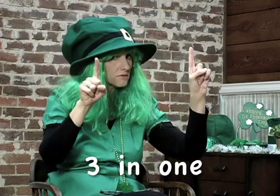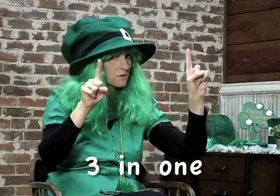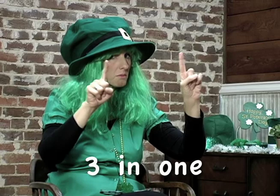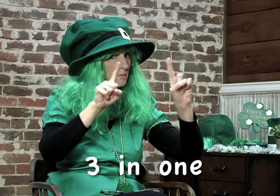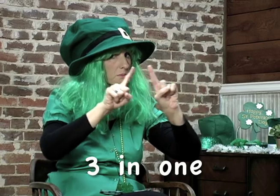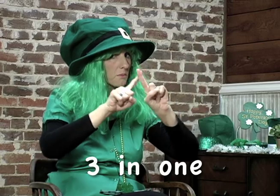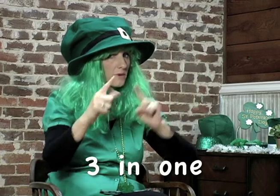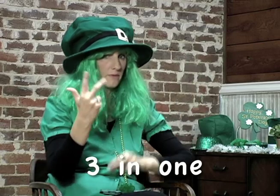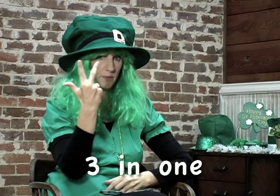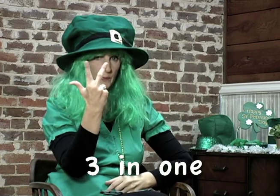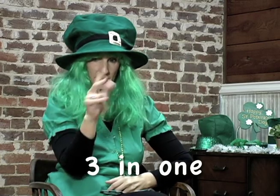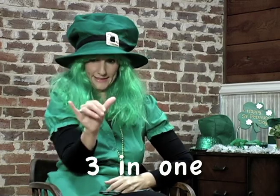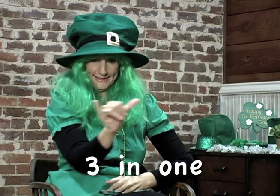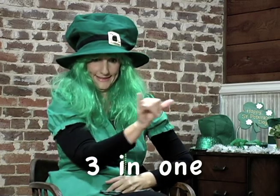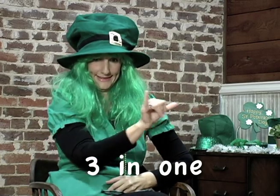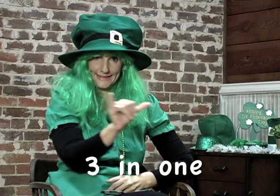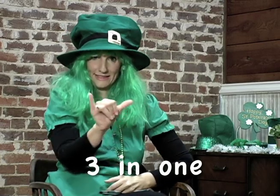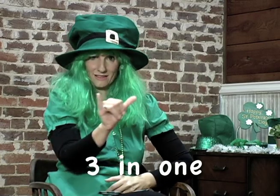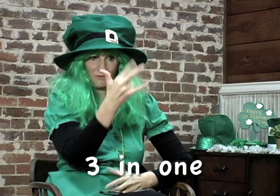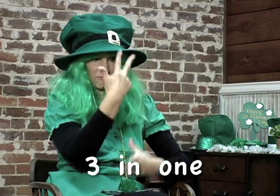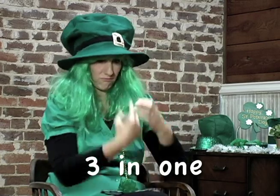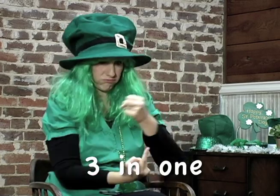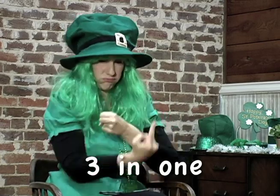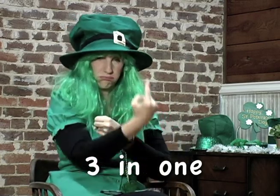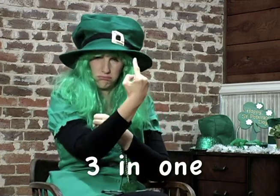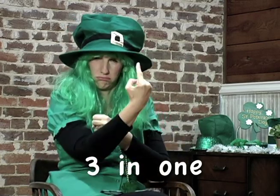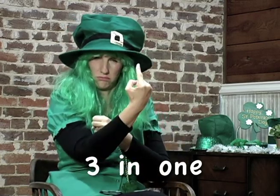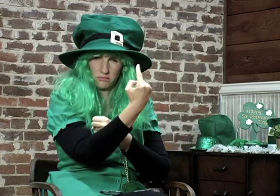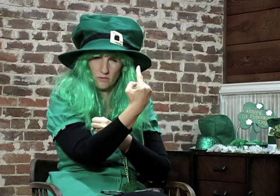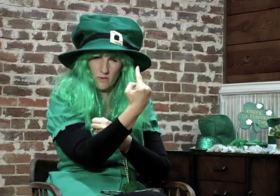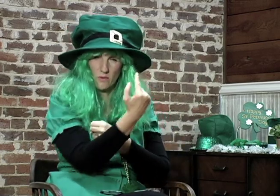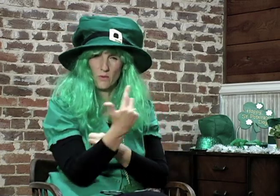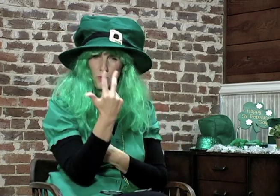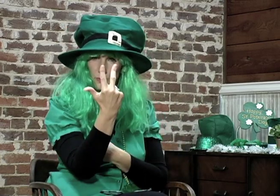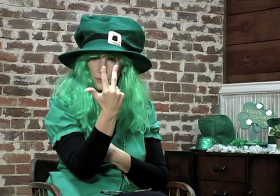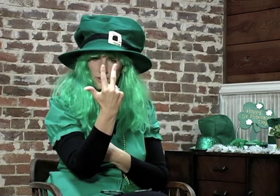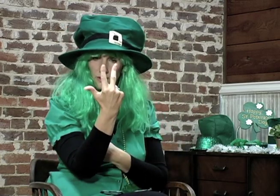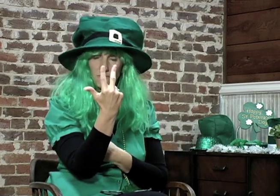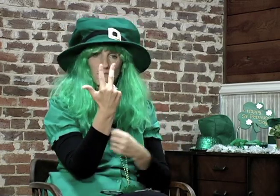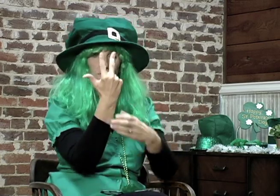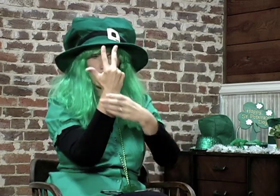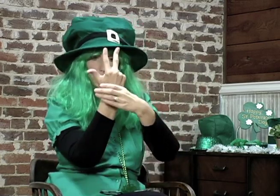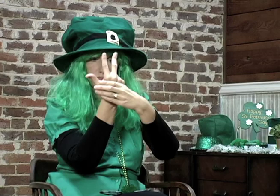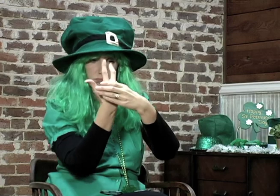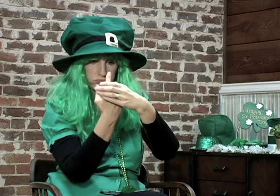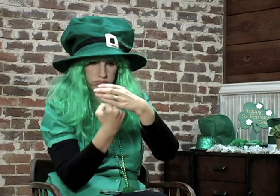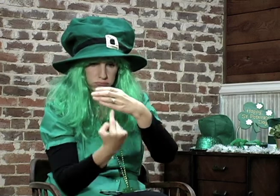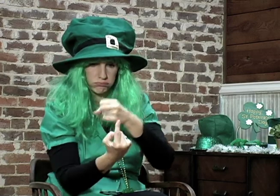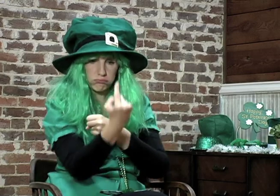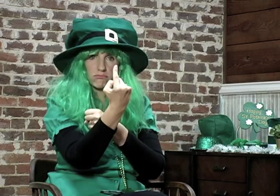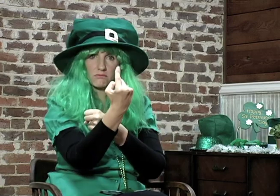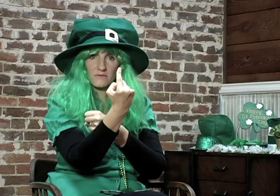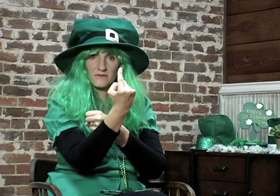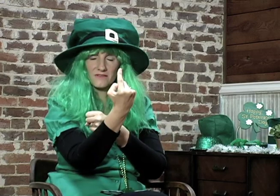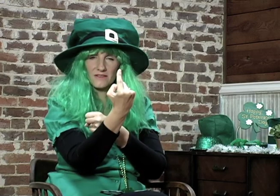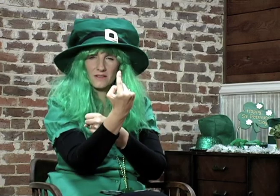persons, but all being the same. Three in one.